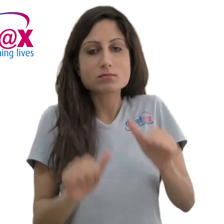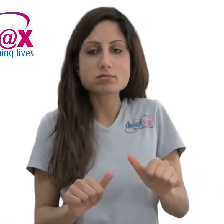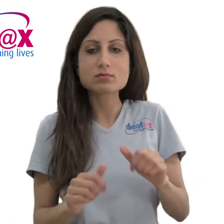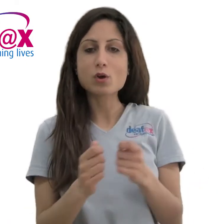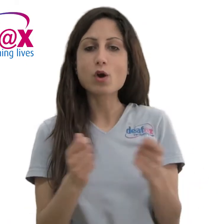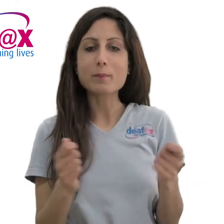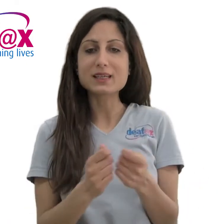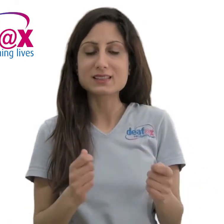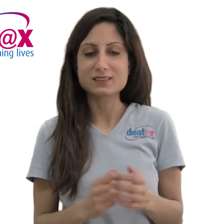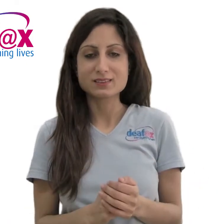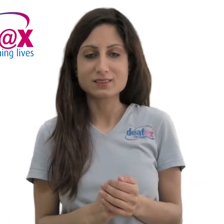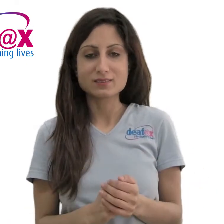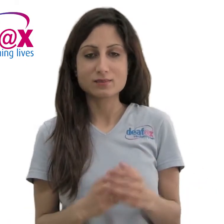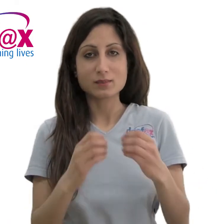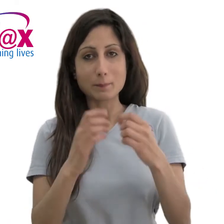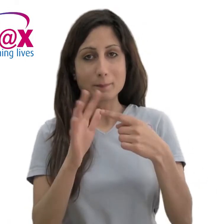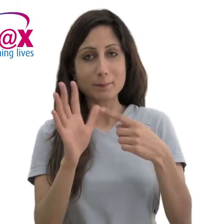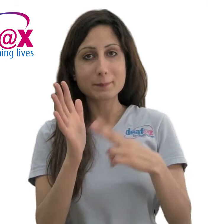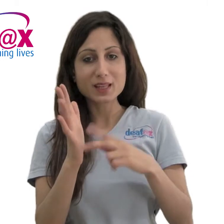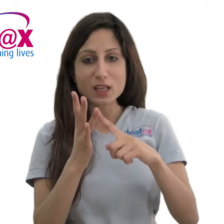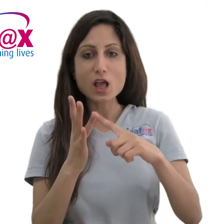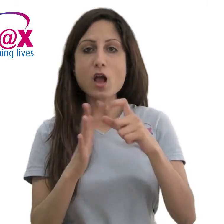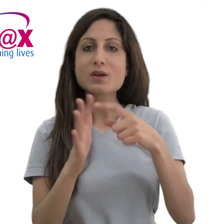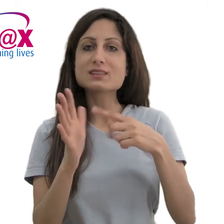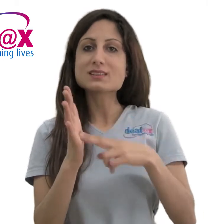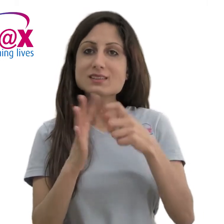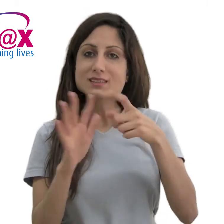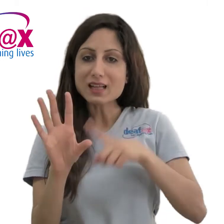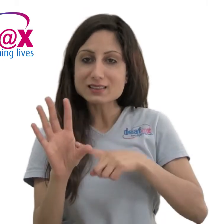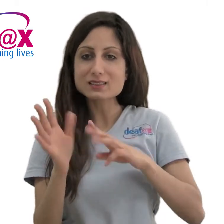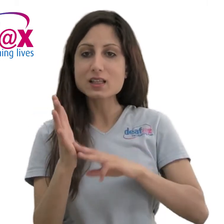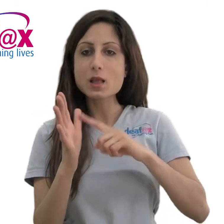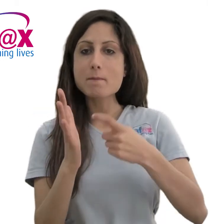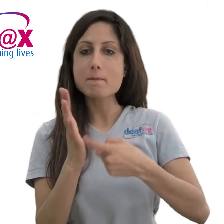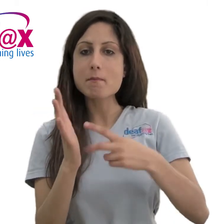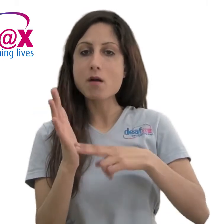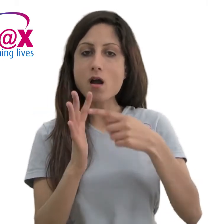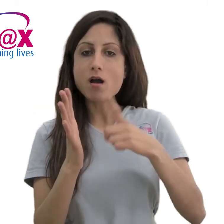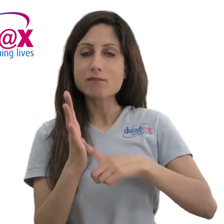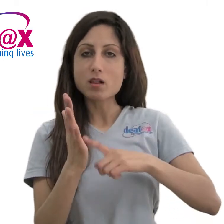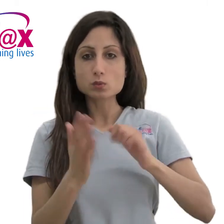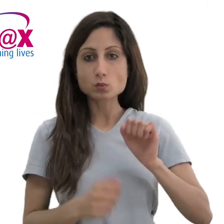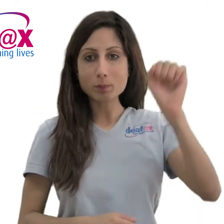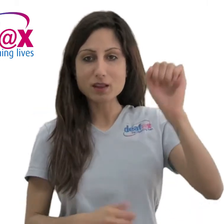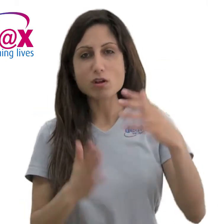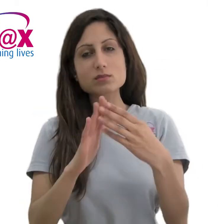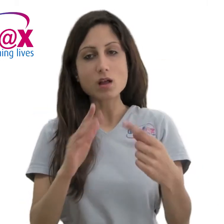My brothers like comics. The Beano, Dandy, all the Marvel superheroes,